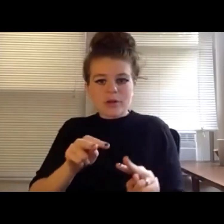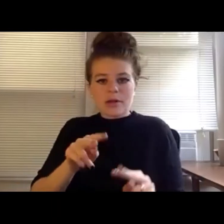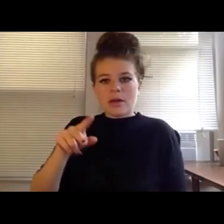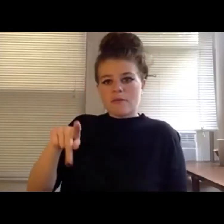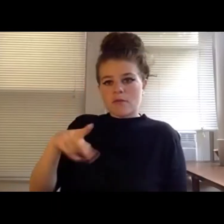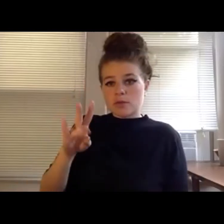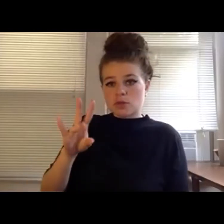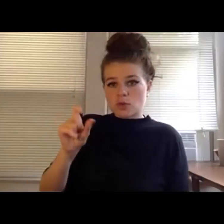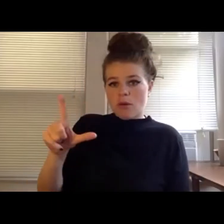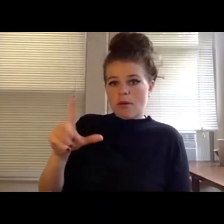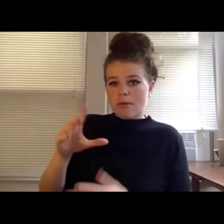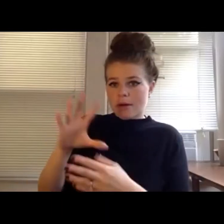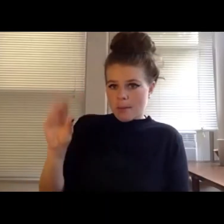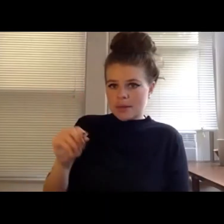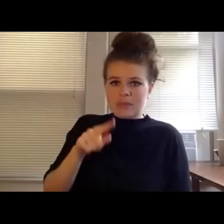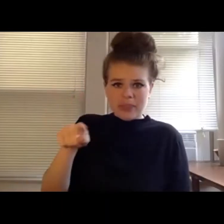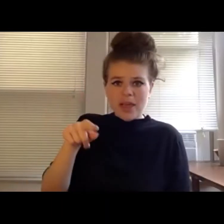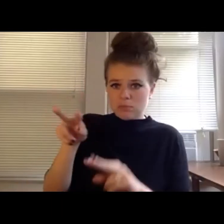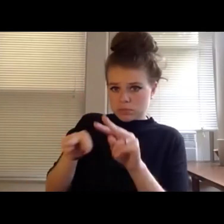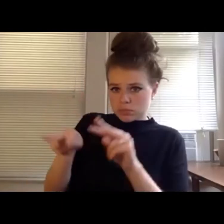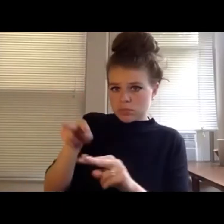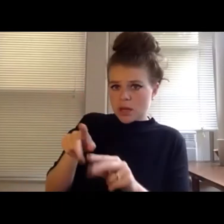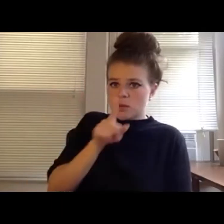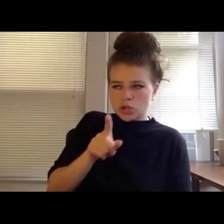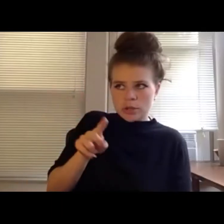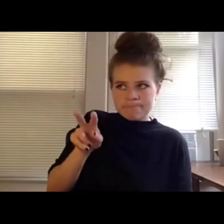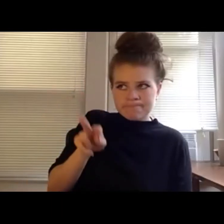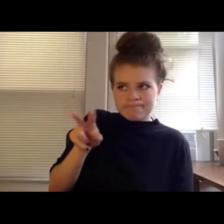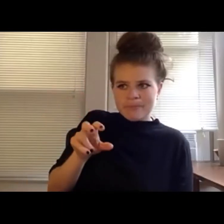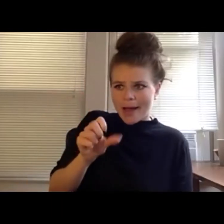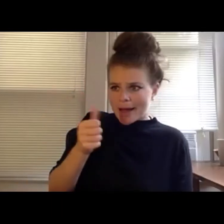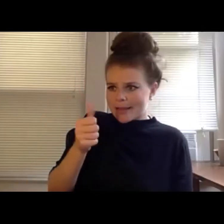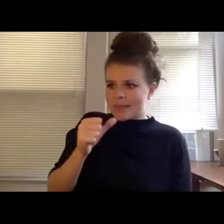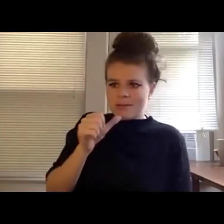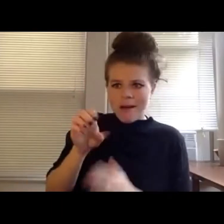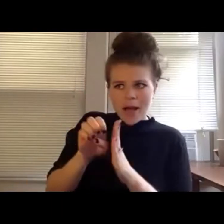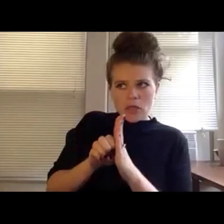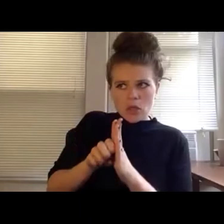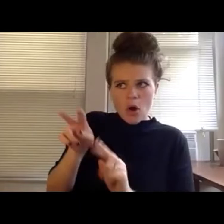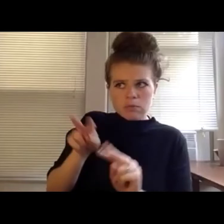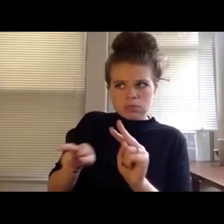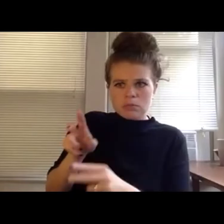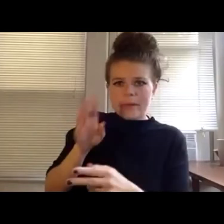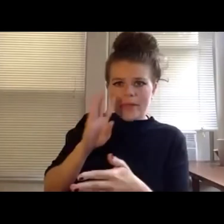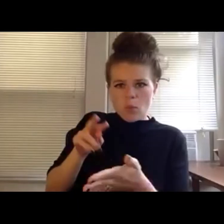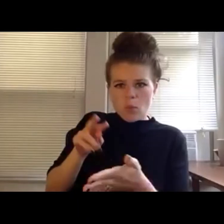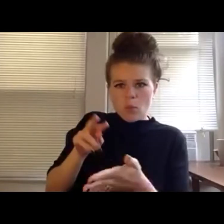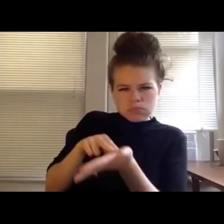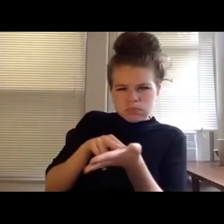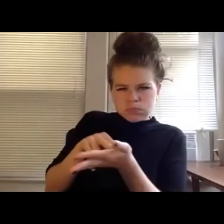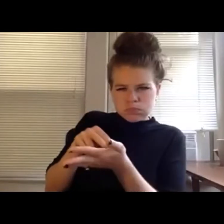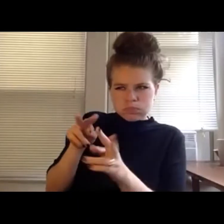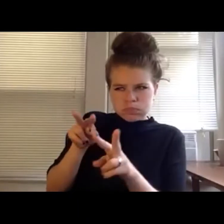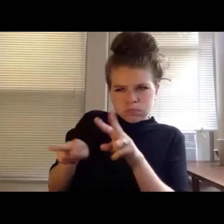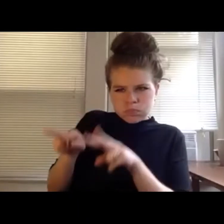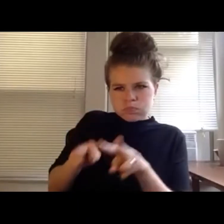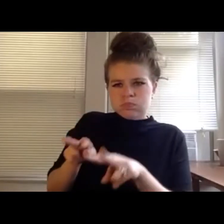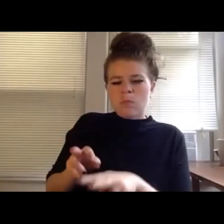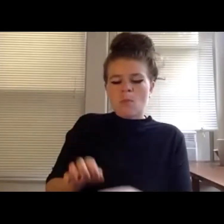in terms of, are they doing anything unethical, or is it safe for our patients?